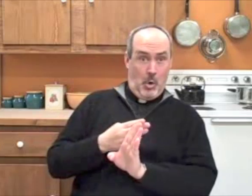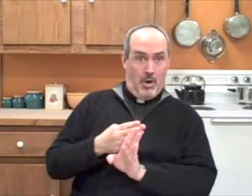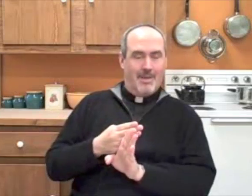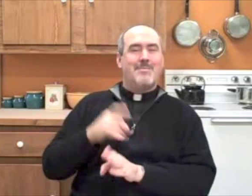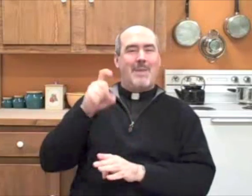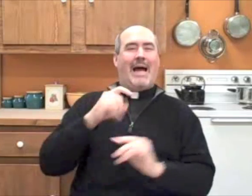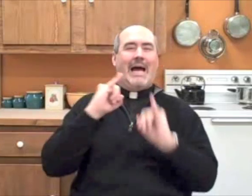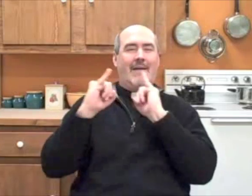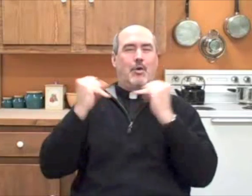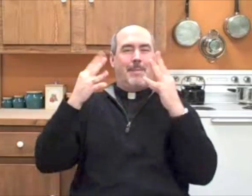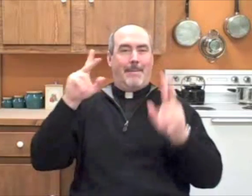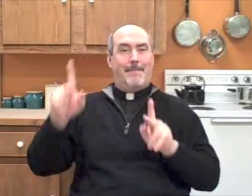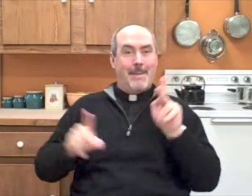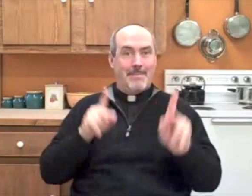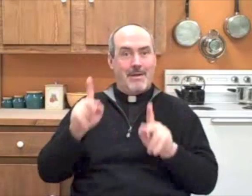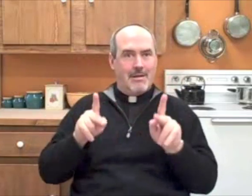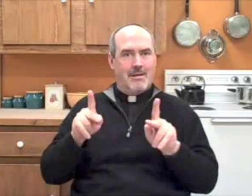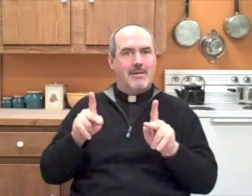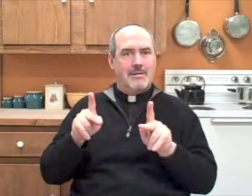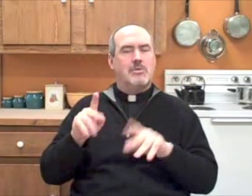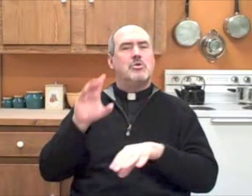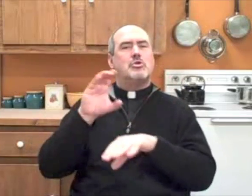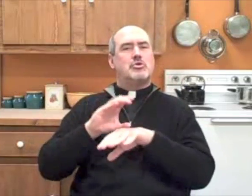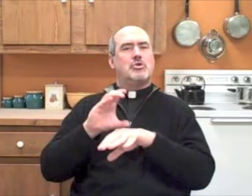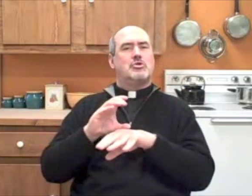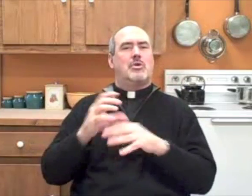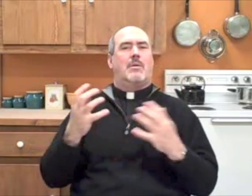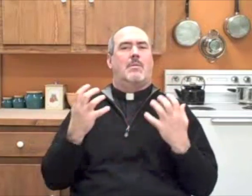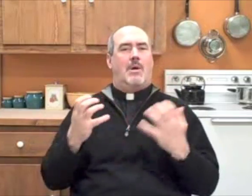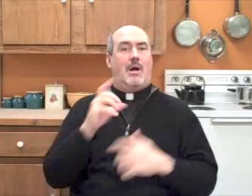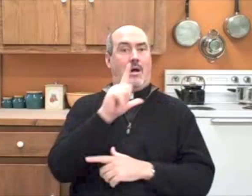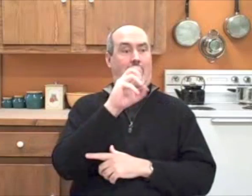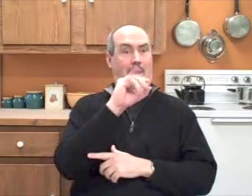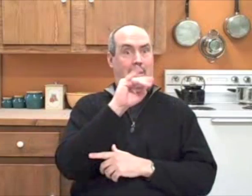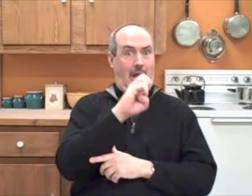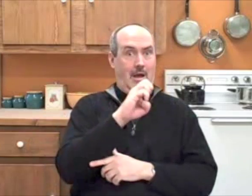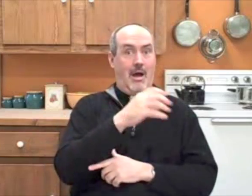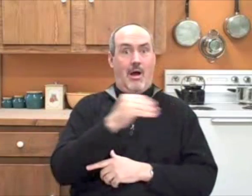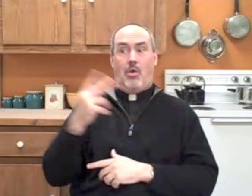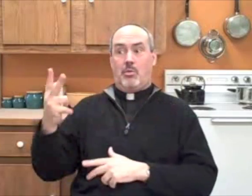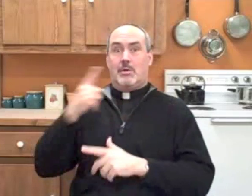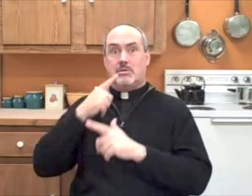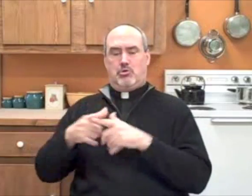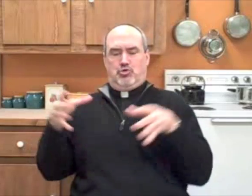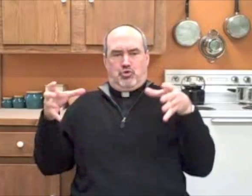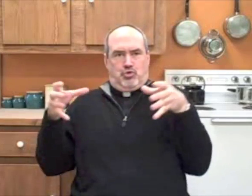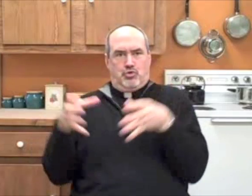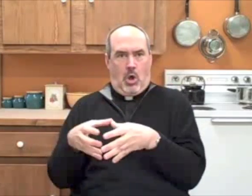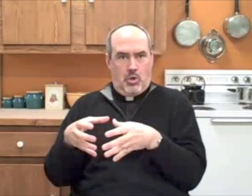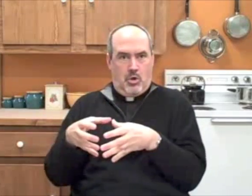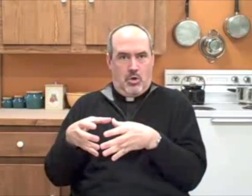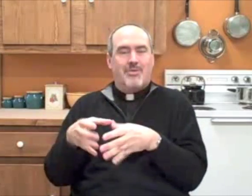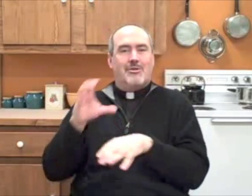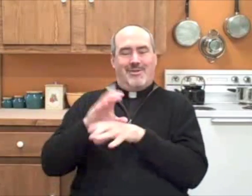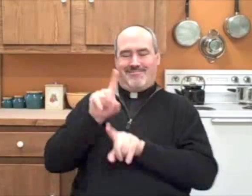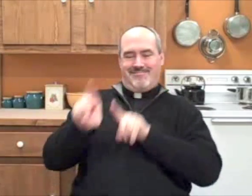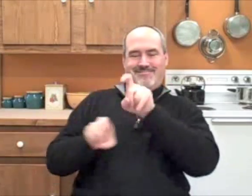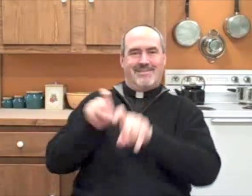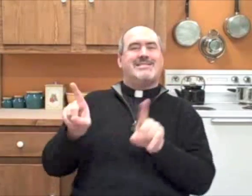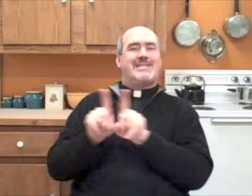saint. But before they could do that, they needed to interview several people. So Leonie and her two sisters